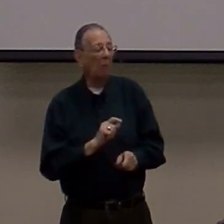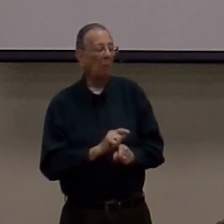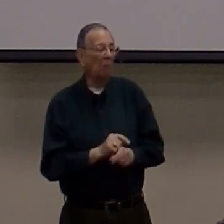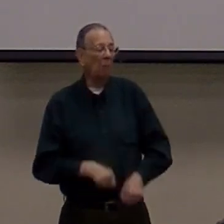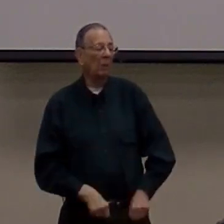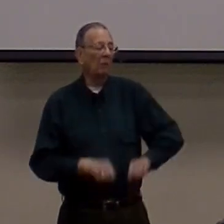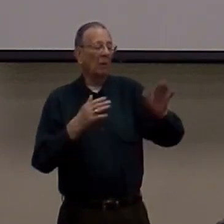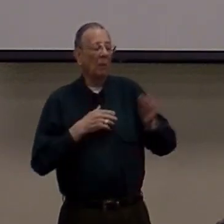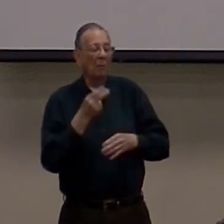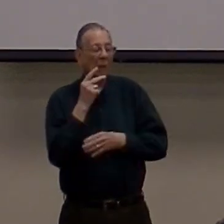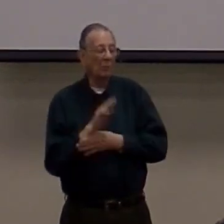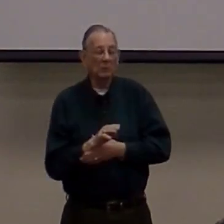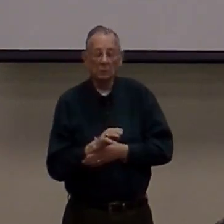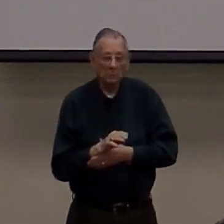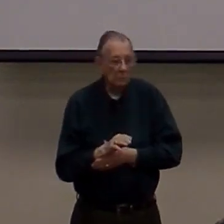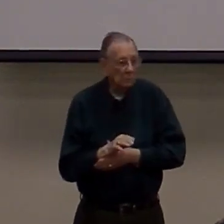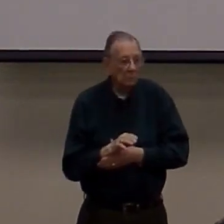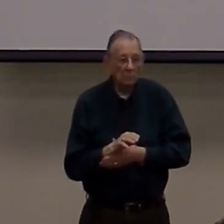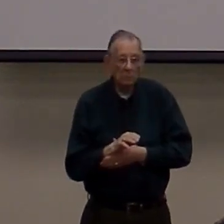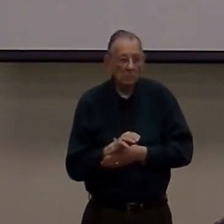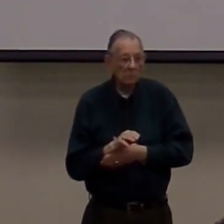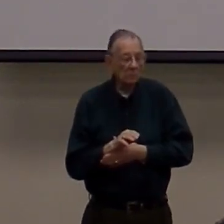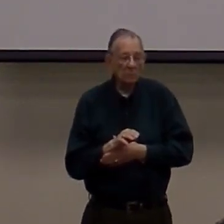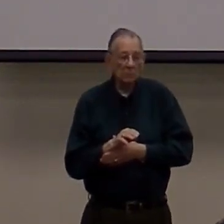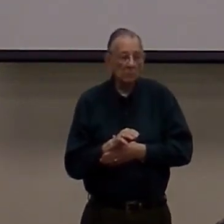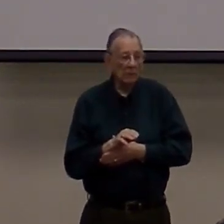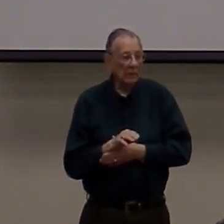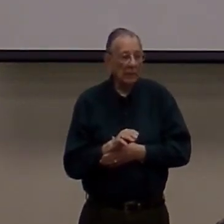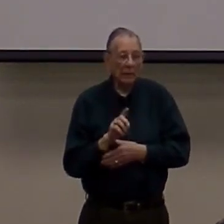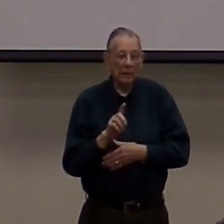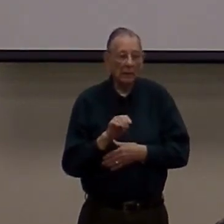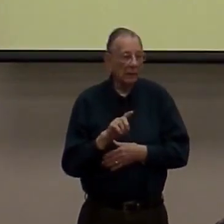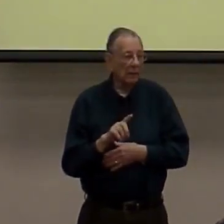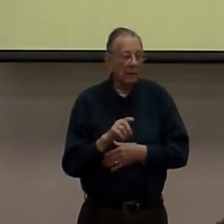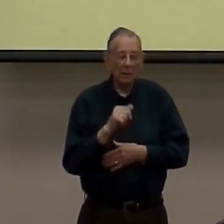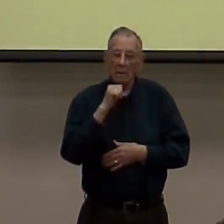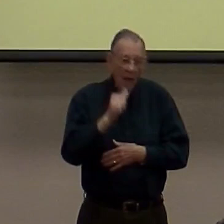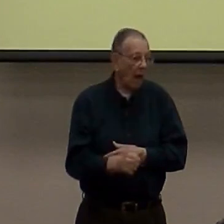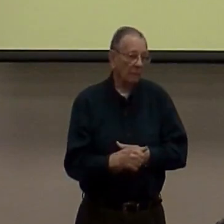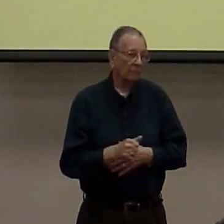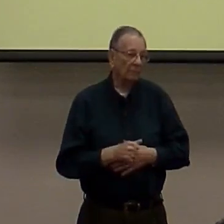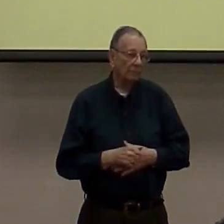abandon my promises. Indeed, he did not.